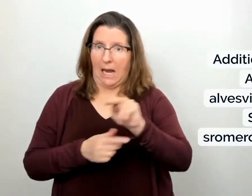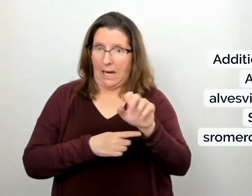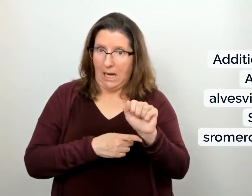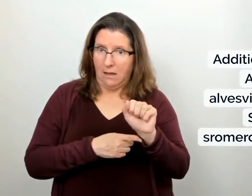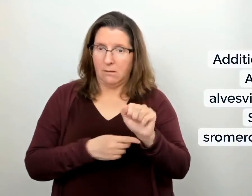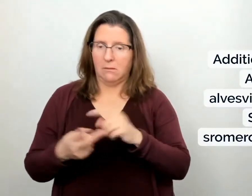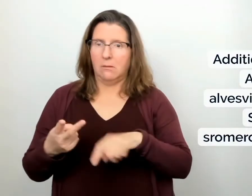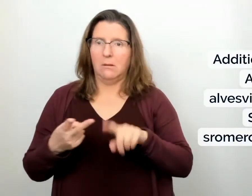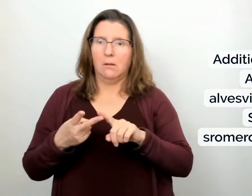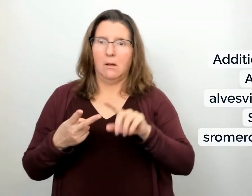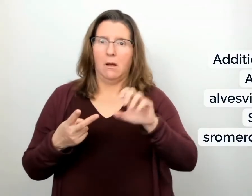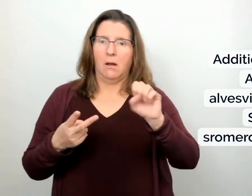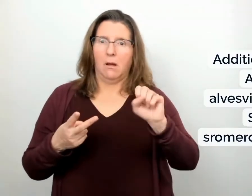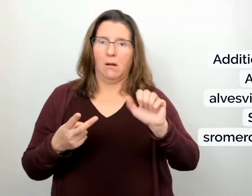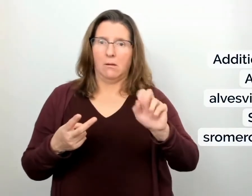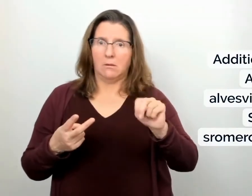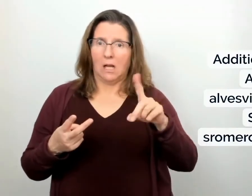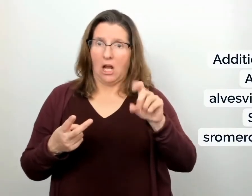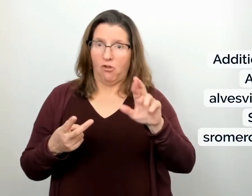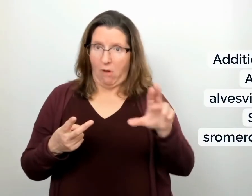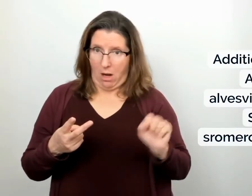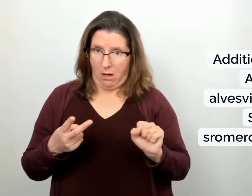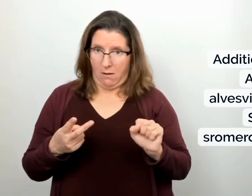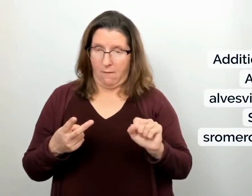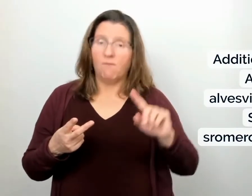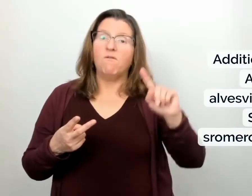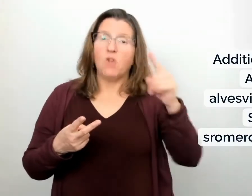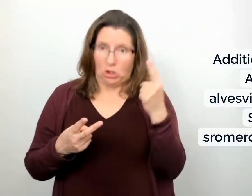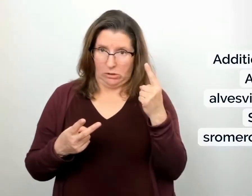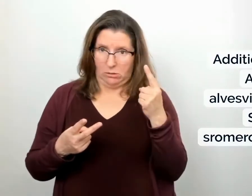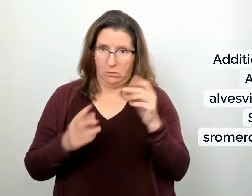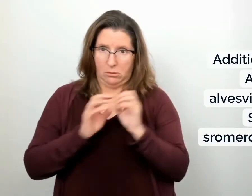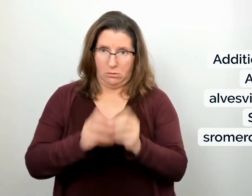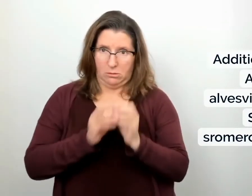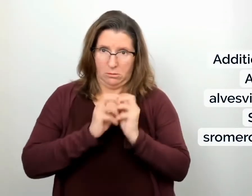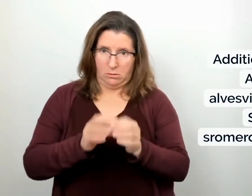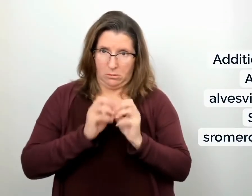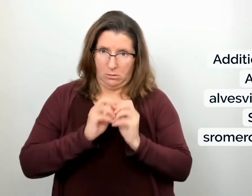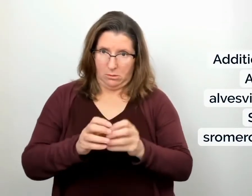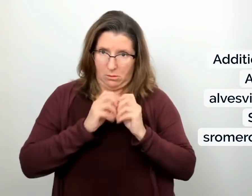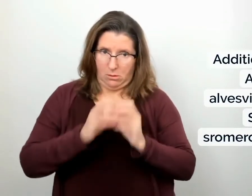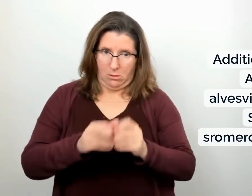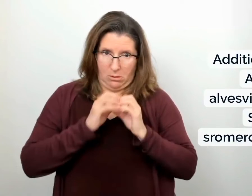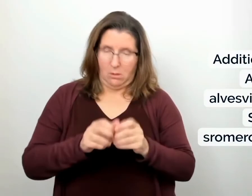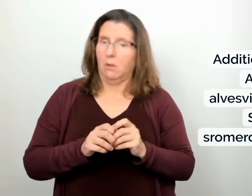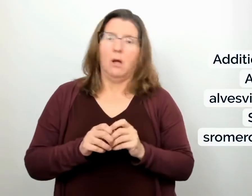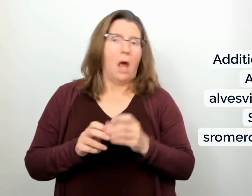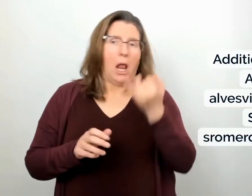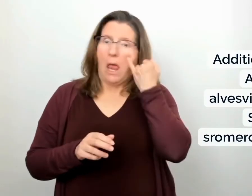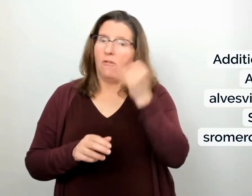either Anna or Sandra. Reach out to them first. Provide them with your arguments. If you are